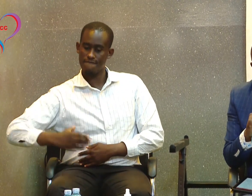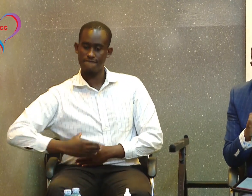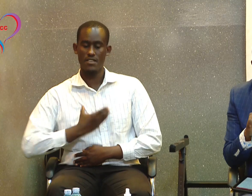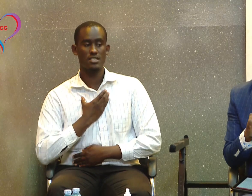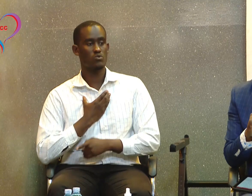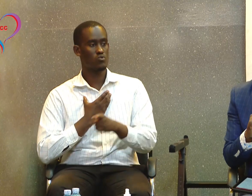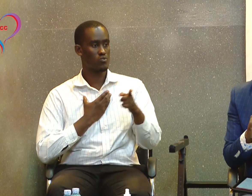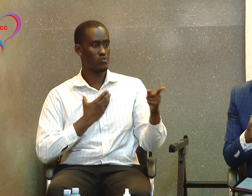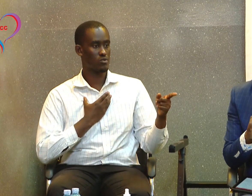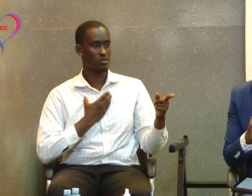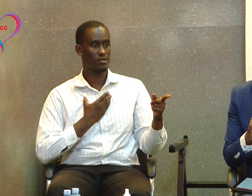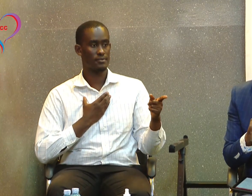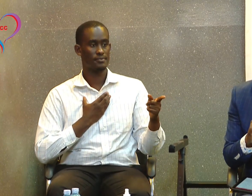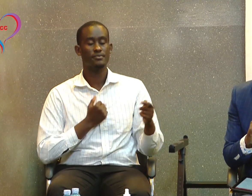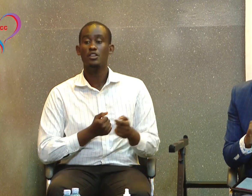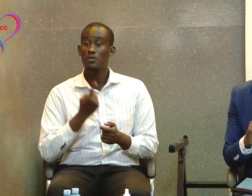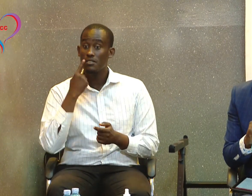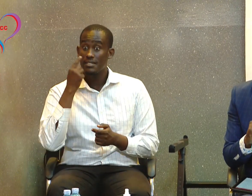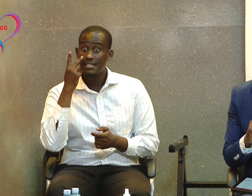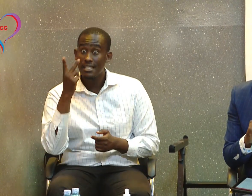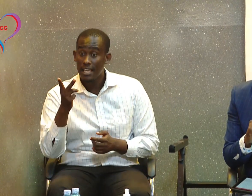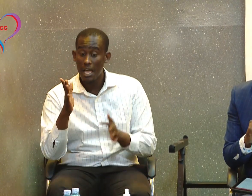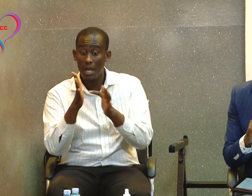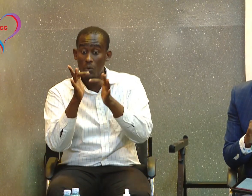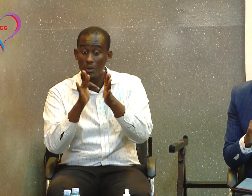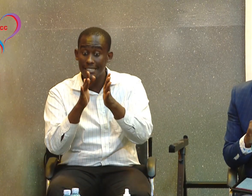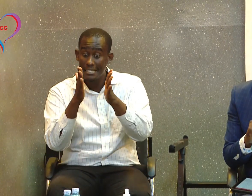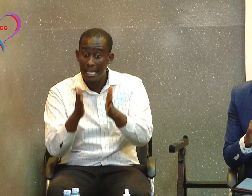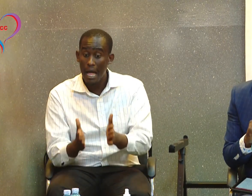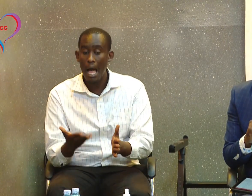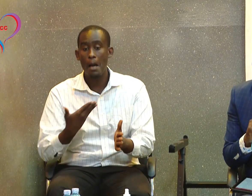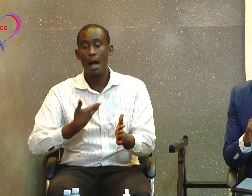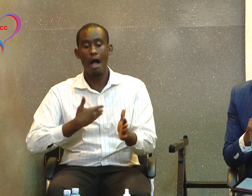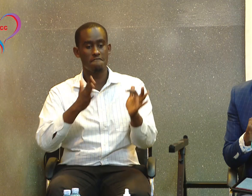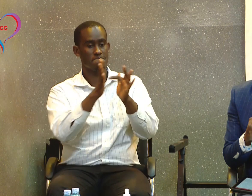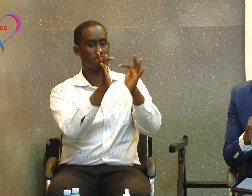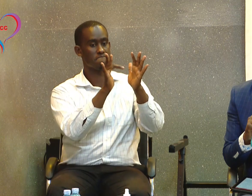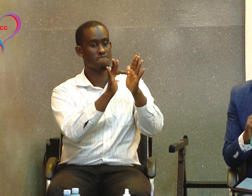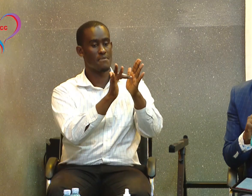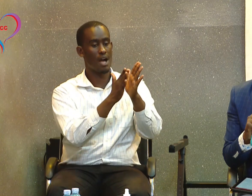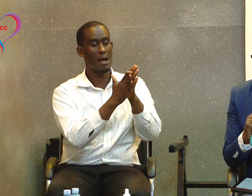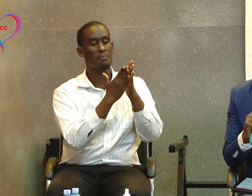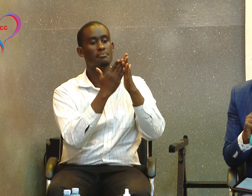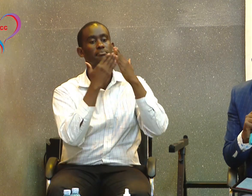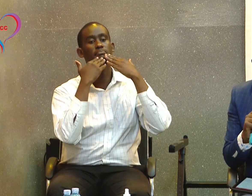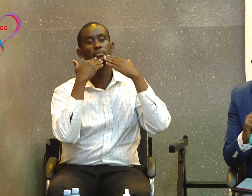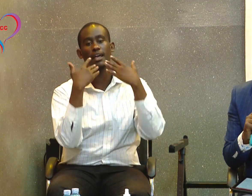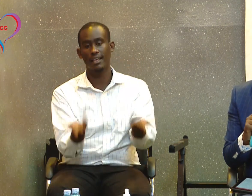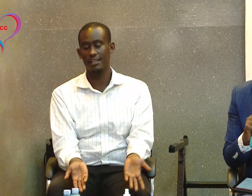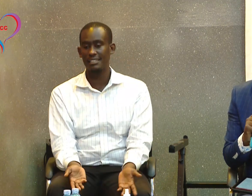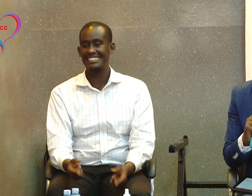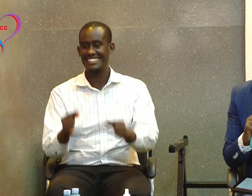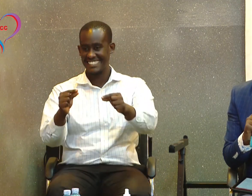You find a Christian who does not have a Bible. And they are very happy and smiling.